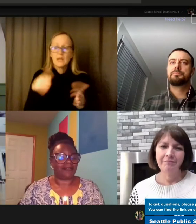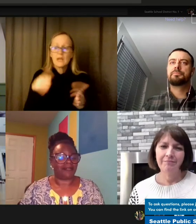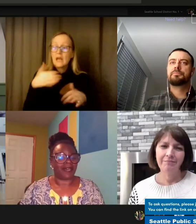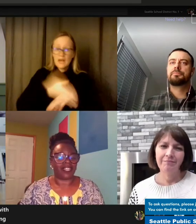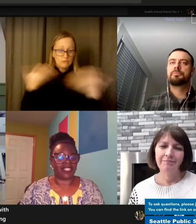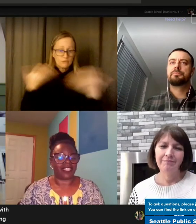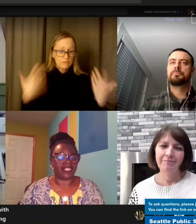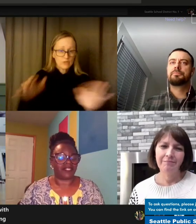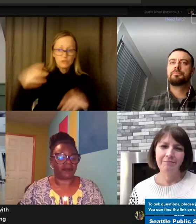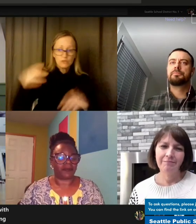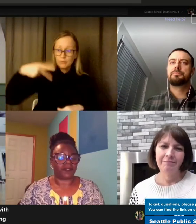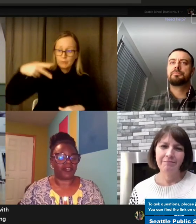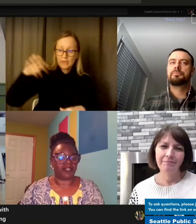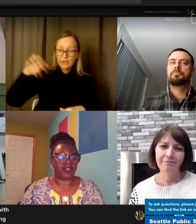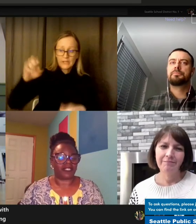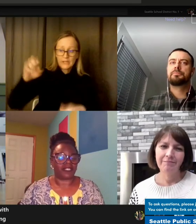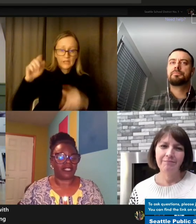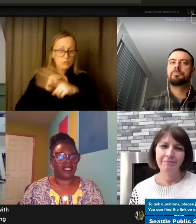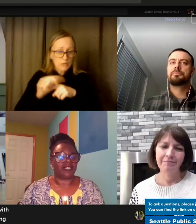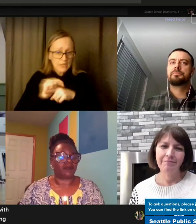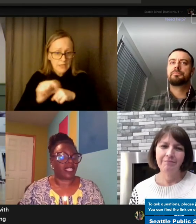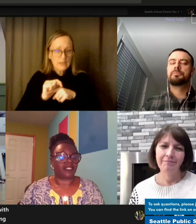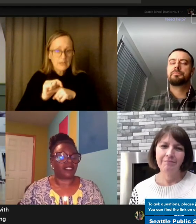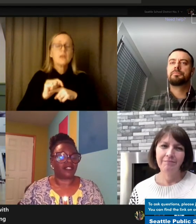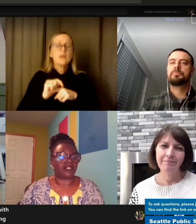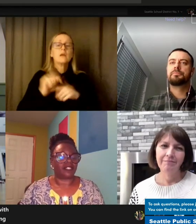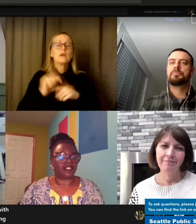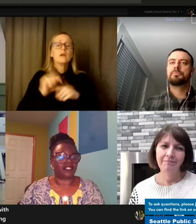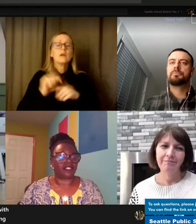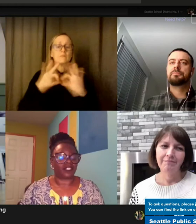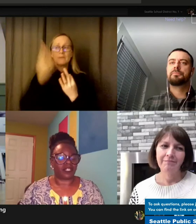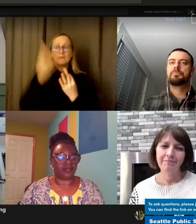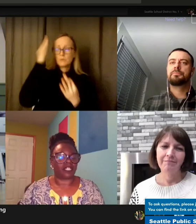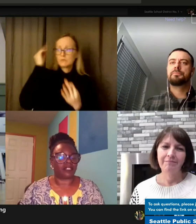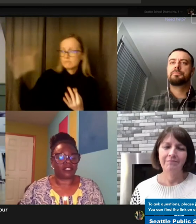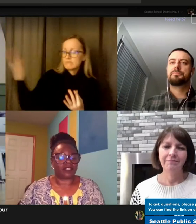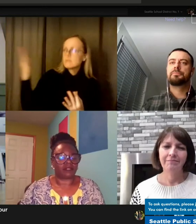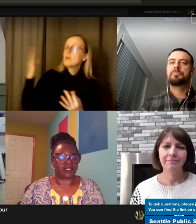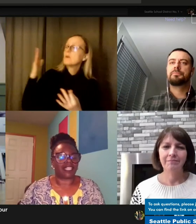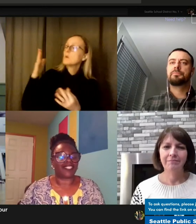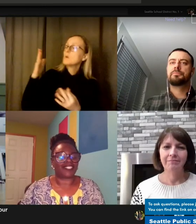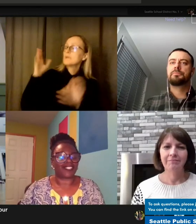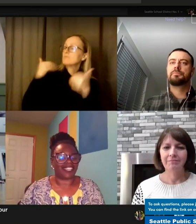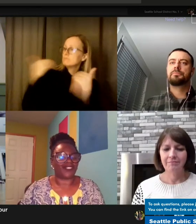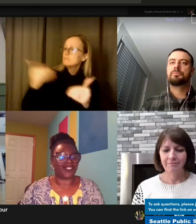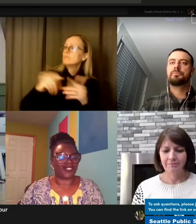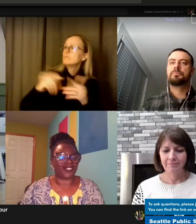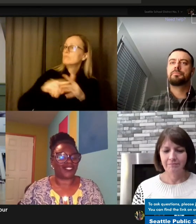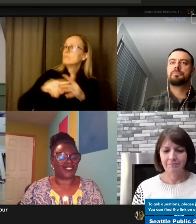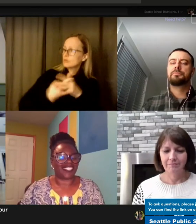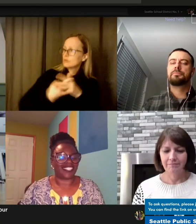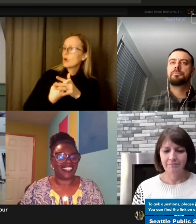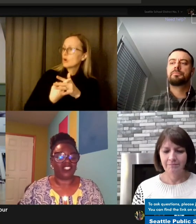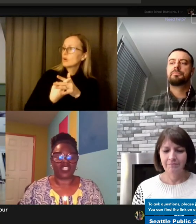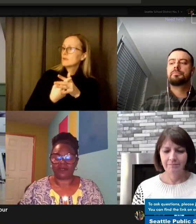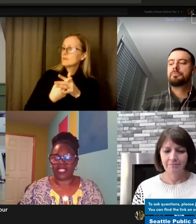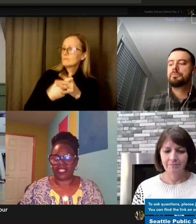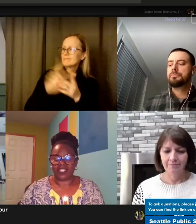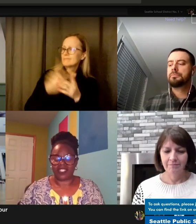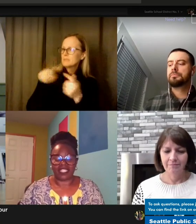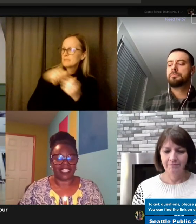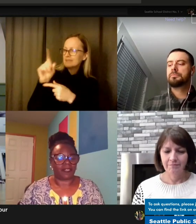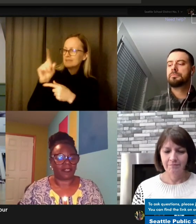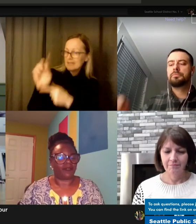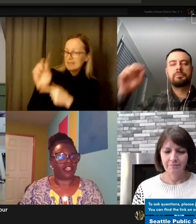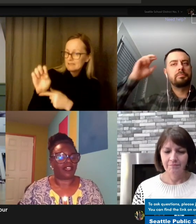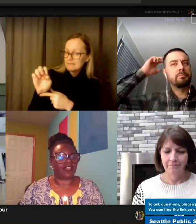our health and safety protocols, then we're able to start, select a start date for those students. Transportation has